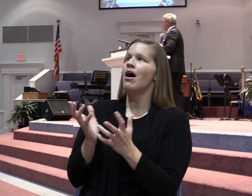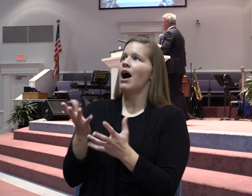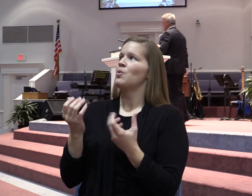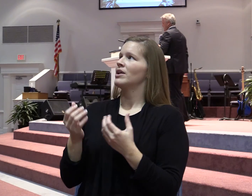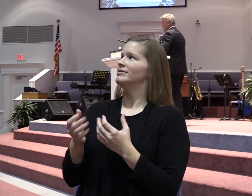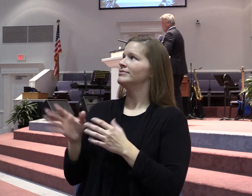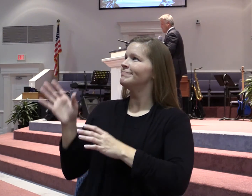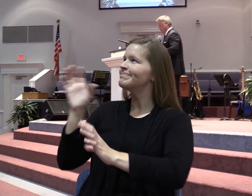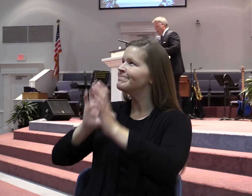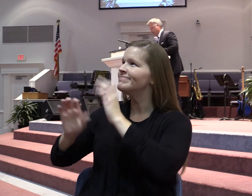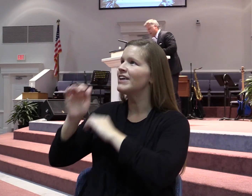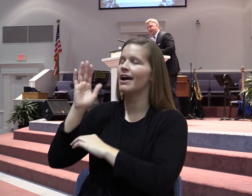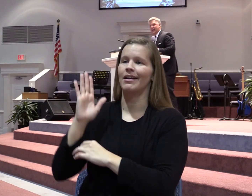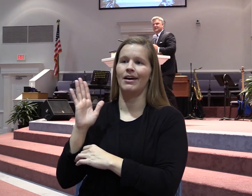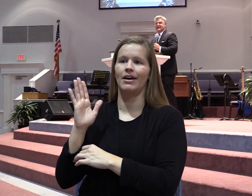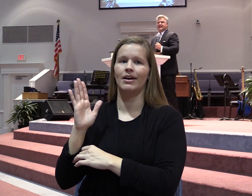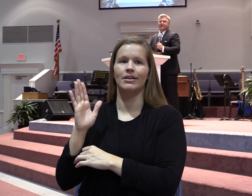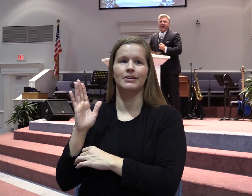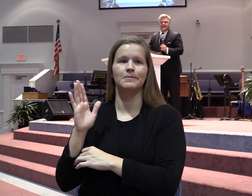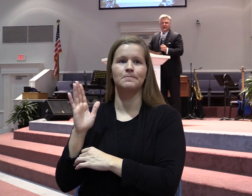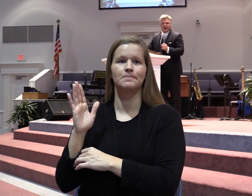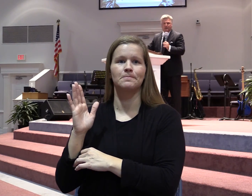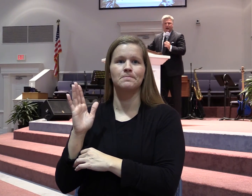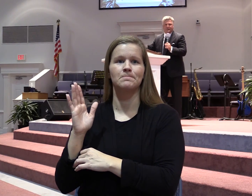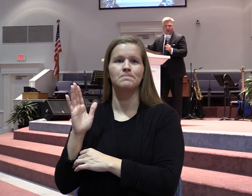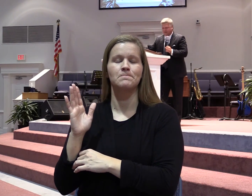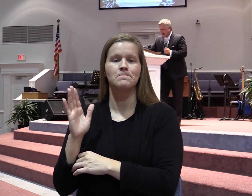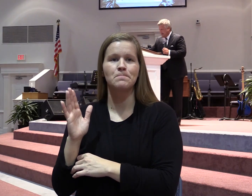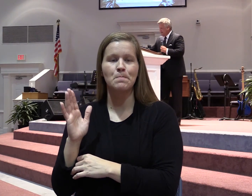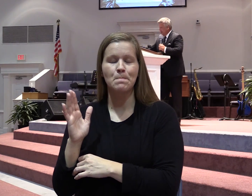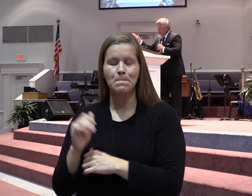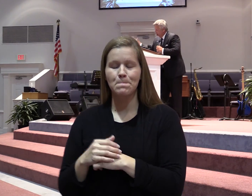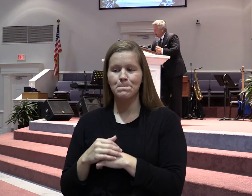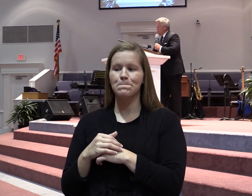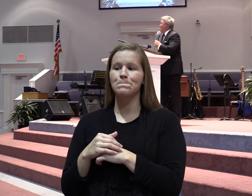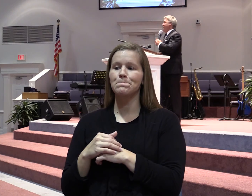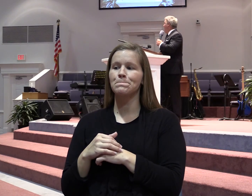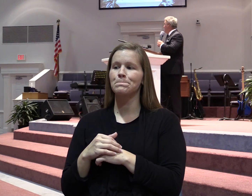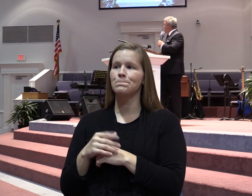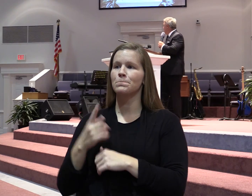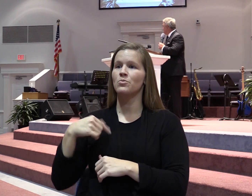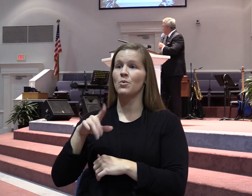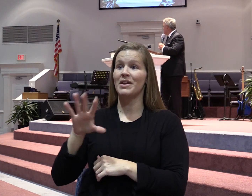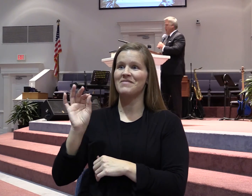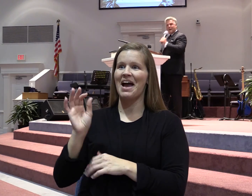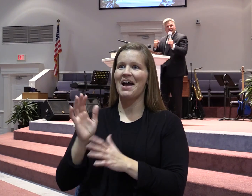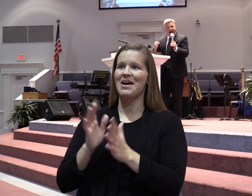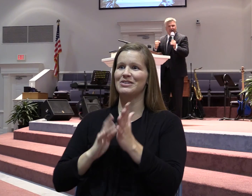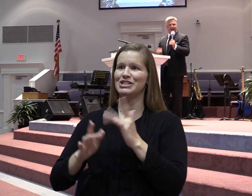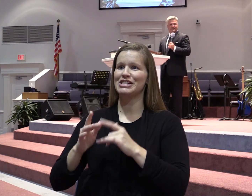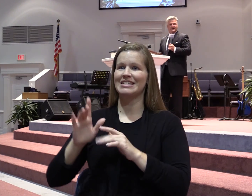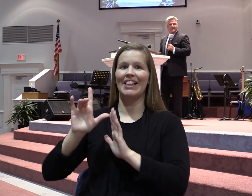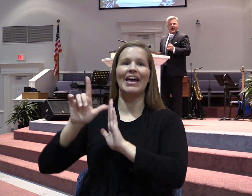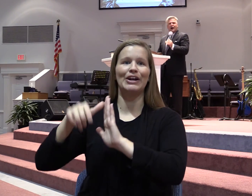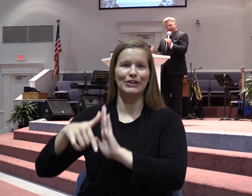him. And yet Philip says to Nathanael in John 1:45, we found him. We